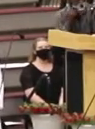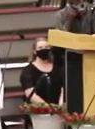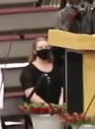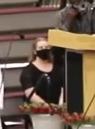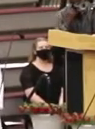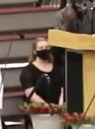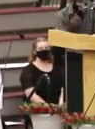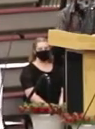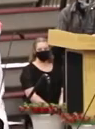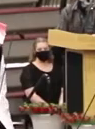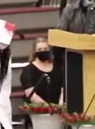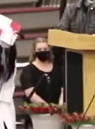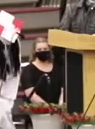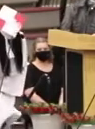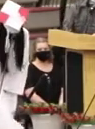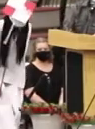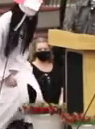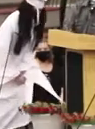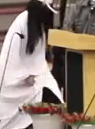Trinity Sear.